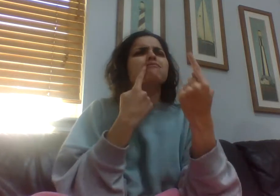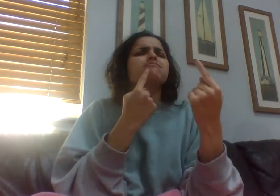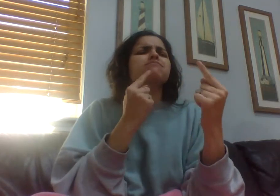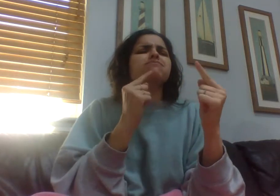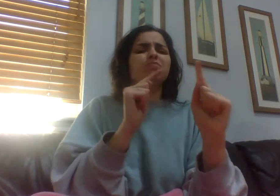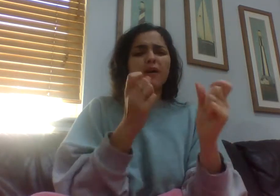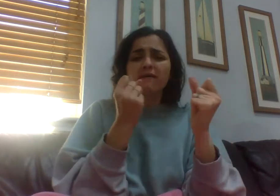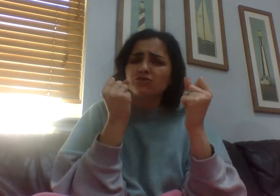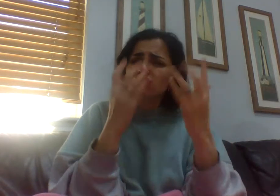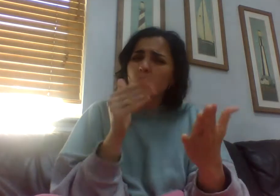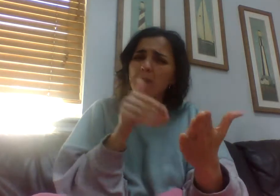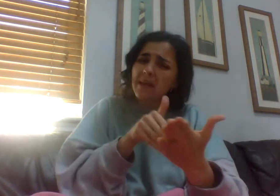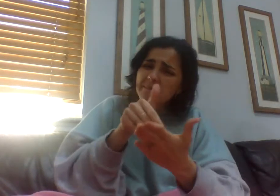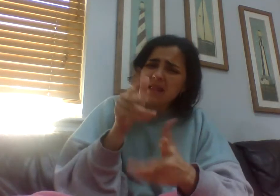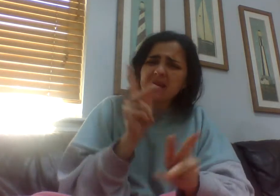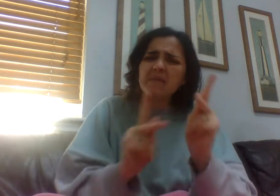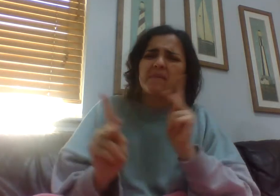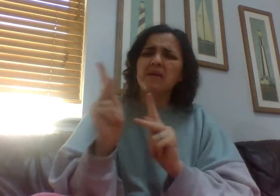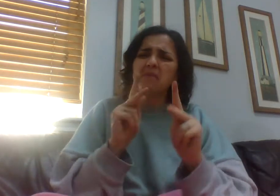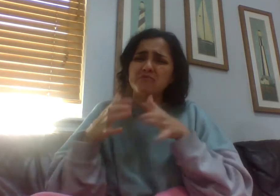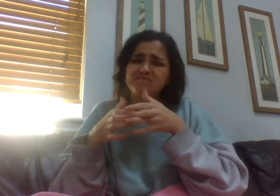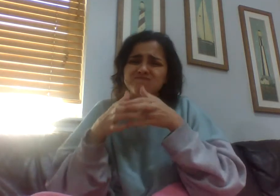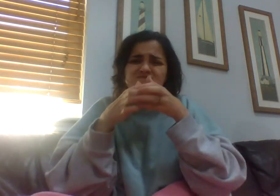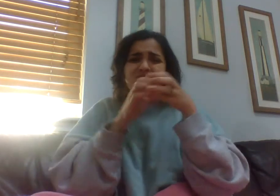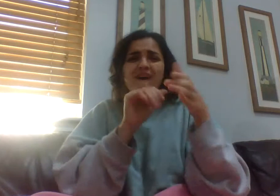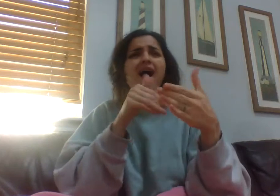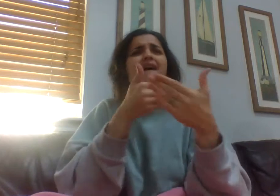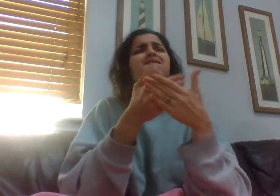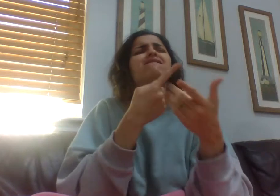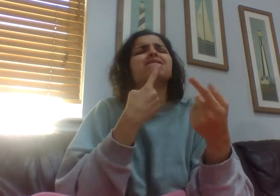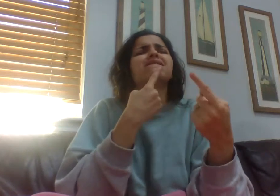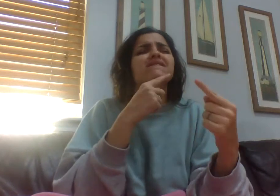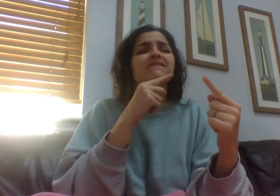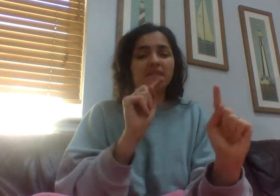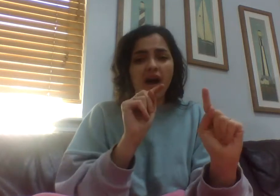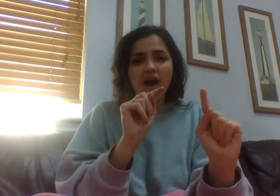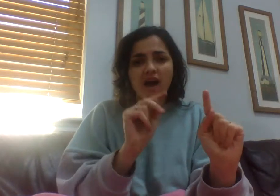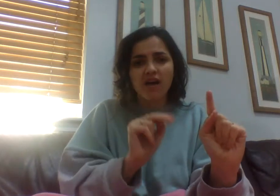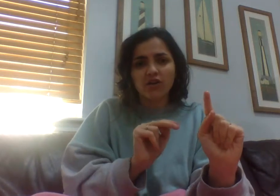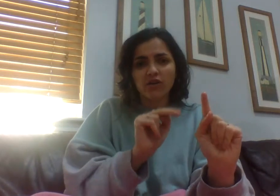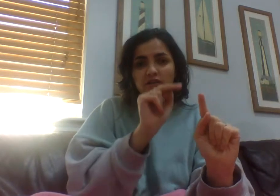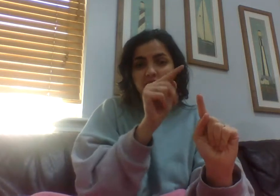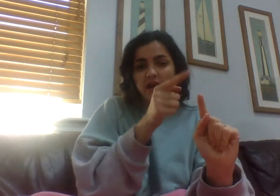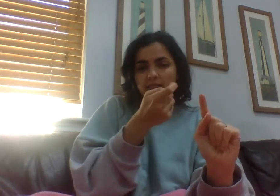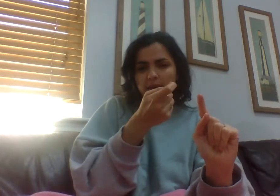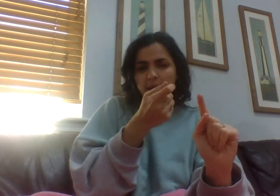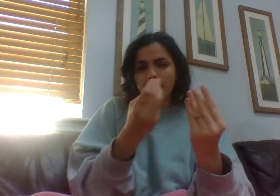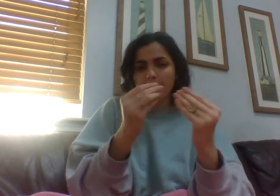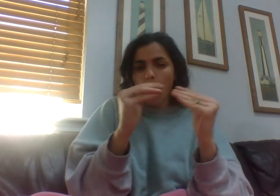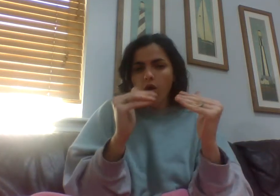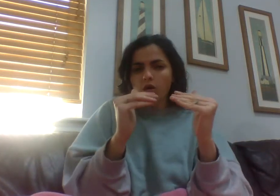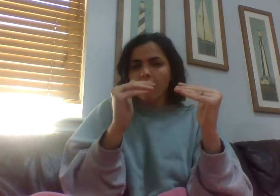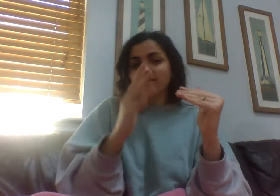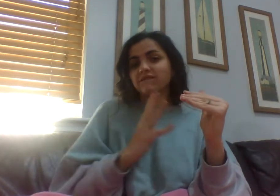people, how in the North it's kind of fancied up the discrimination. It's disguised,